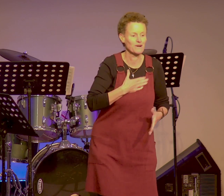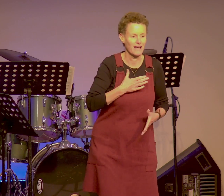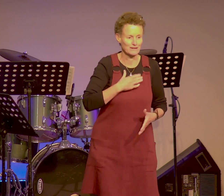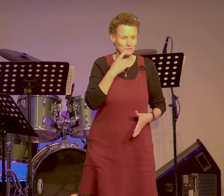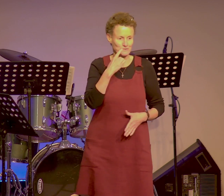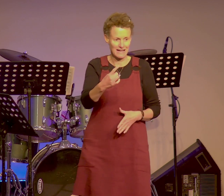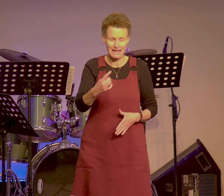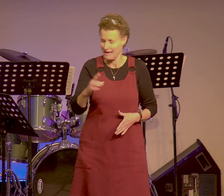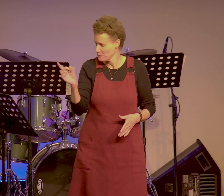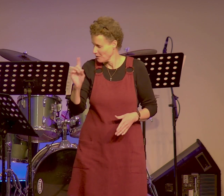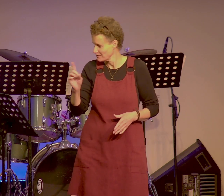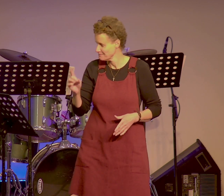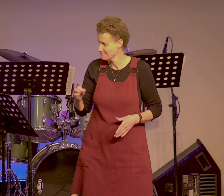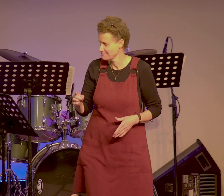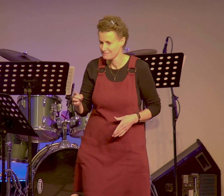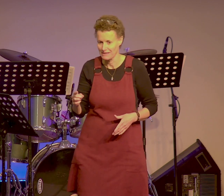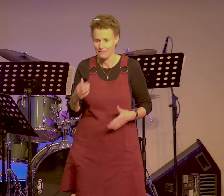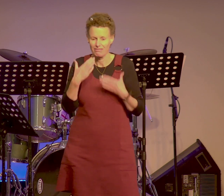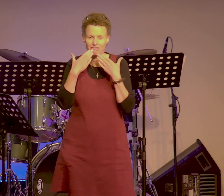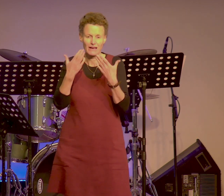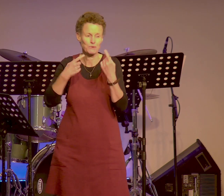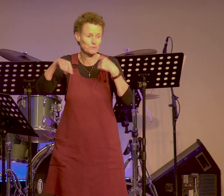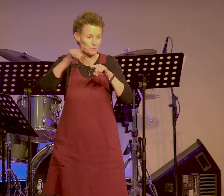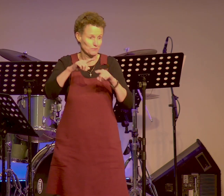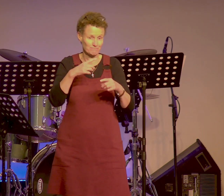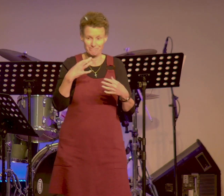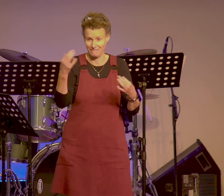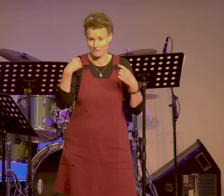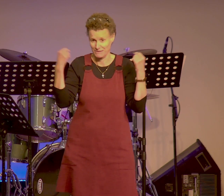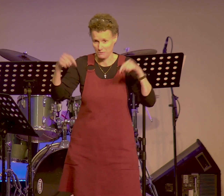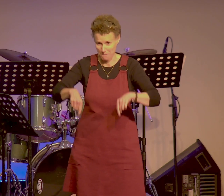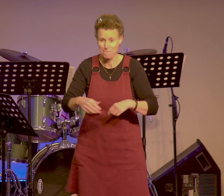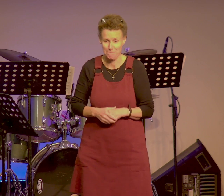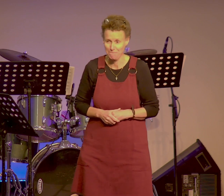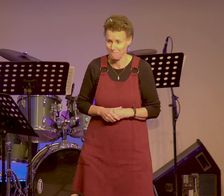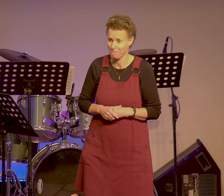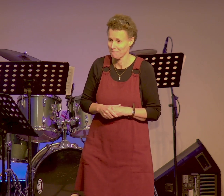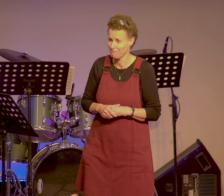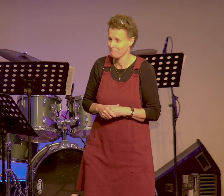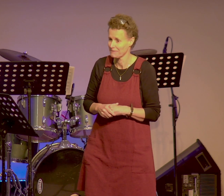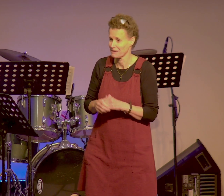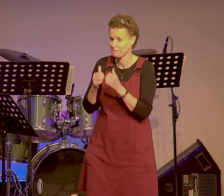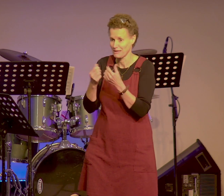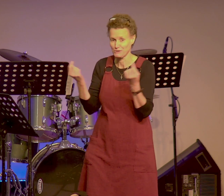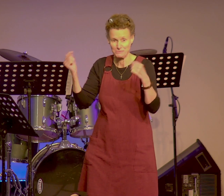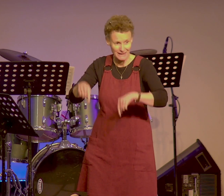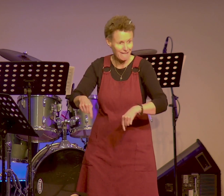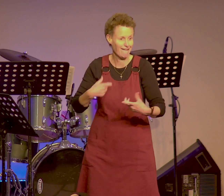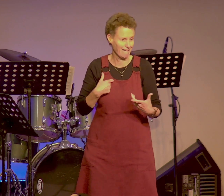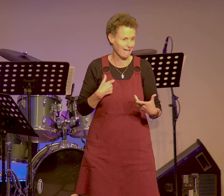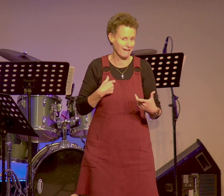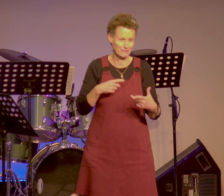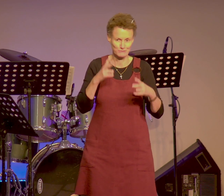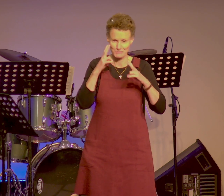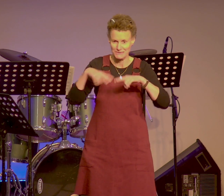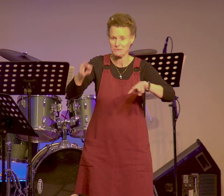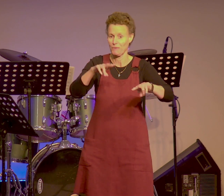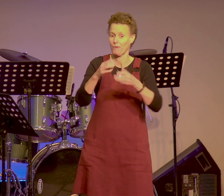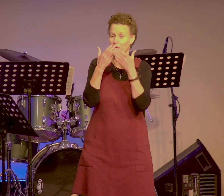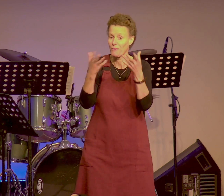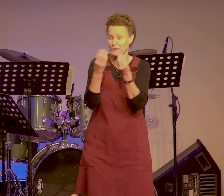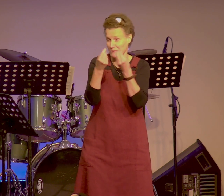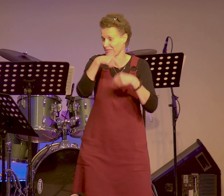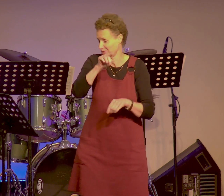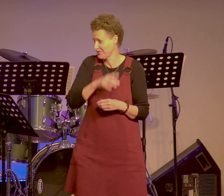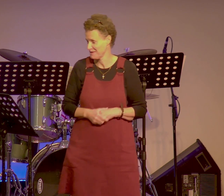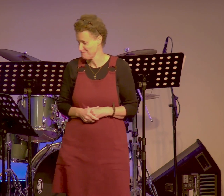So firstly, I would just like to say thank you so much to all of you for inviting me to come here this morning. It's a pleasure to be